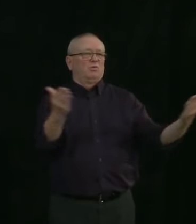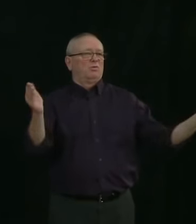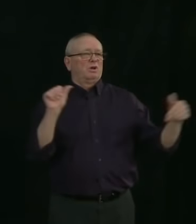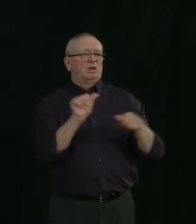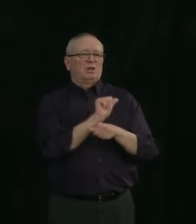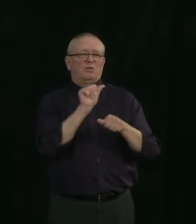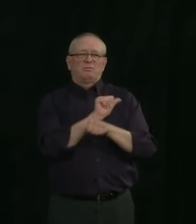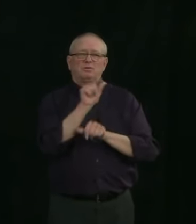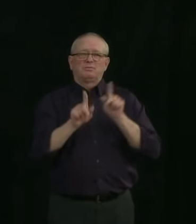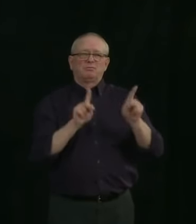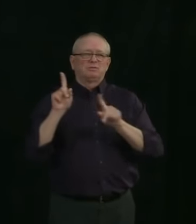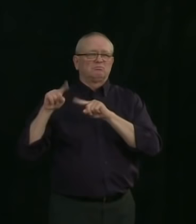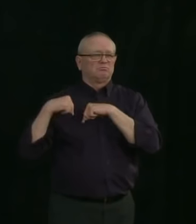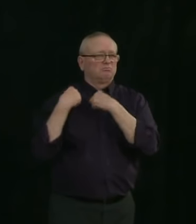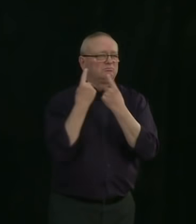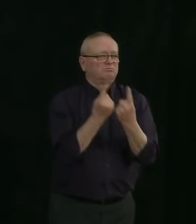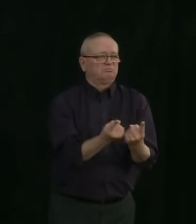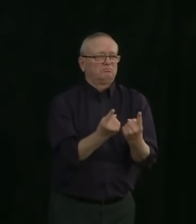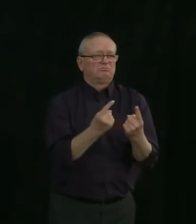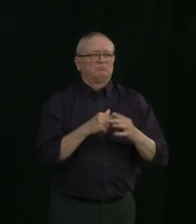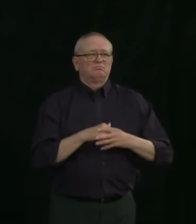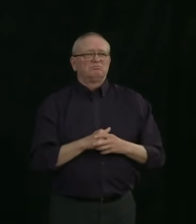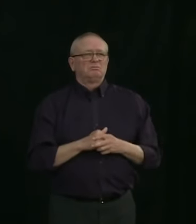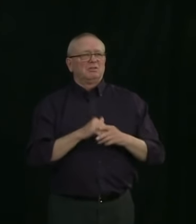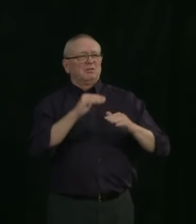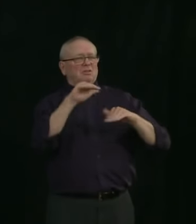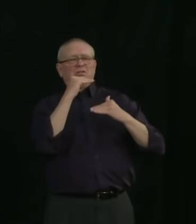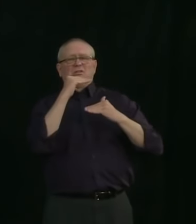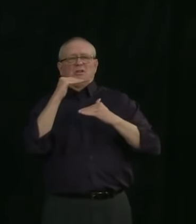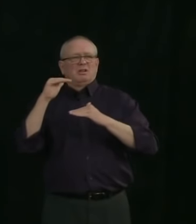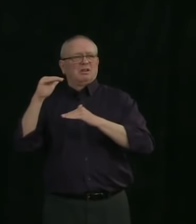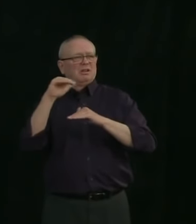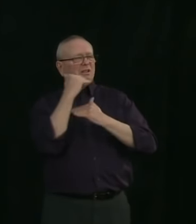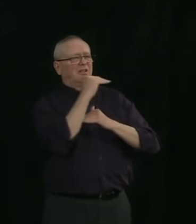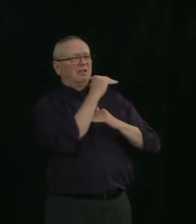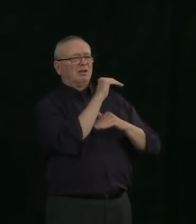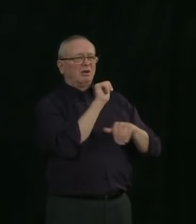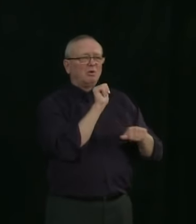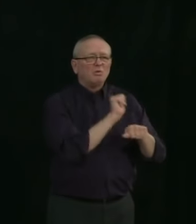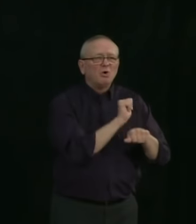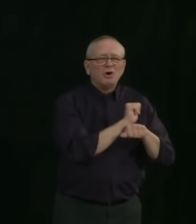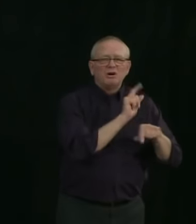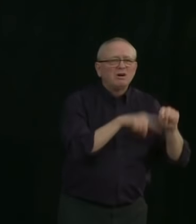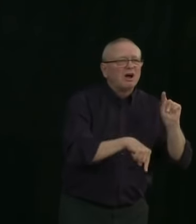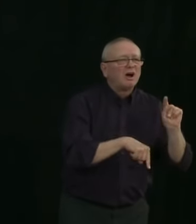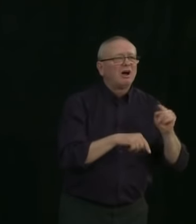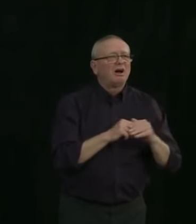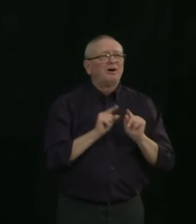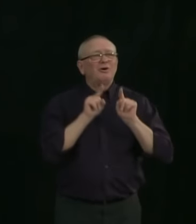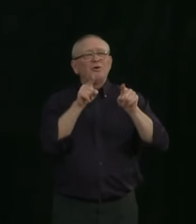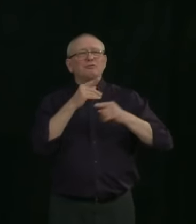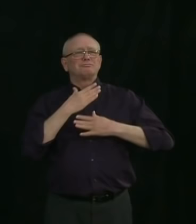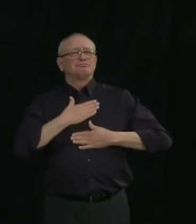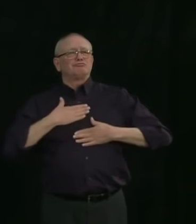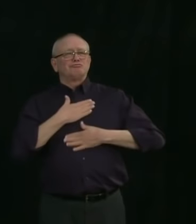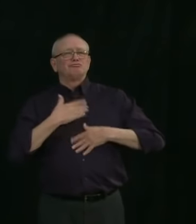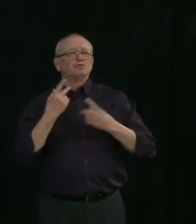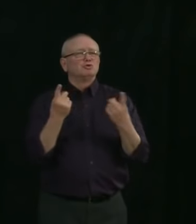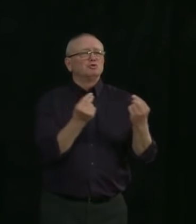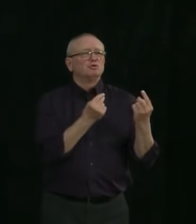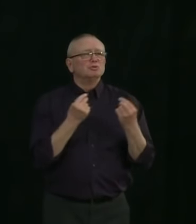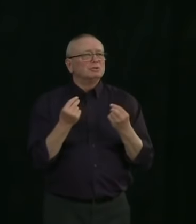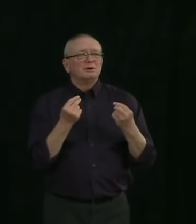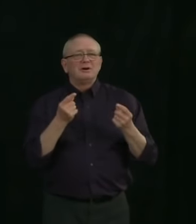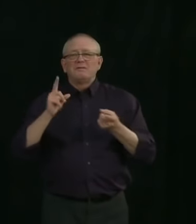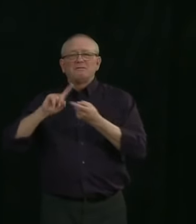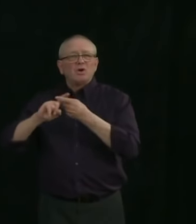abilities to work, to access recreational facilities, to spend time with friends, and many other activities that are normally part